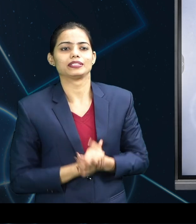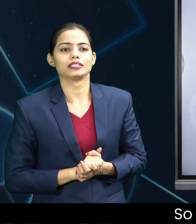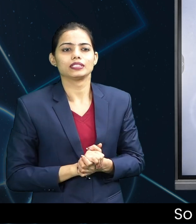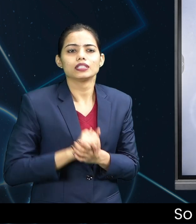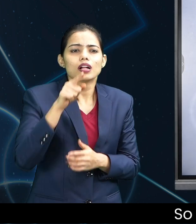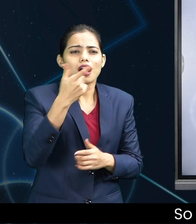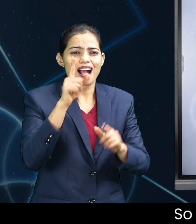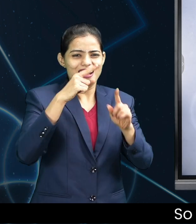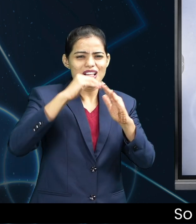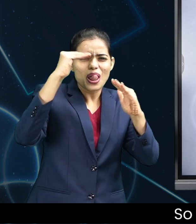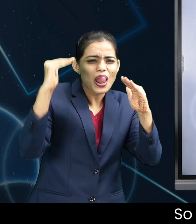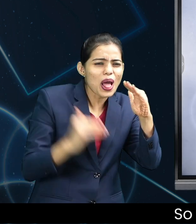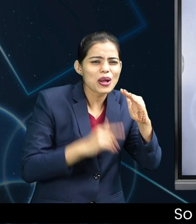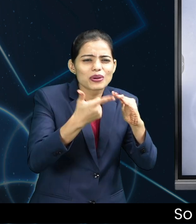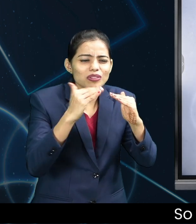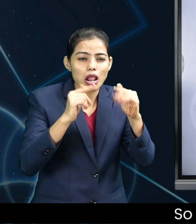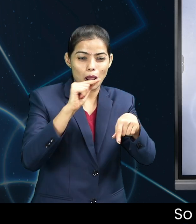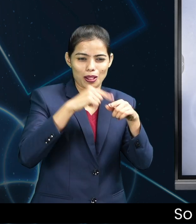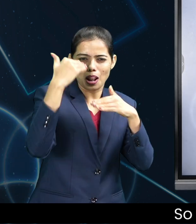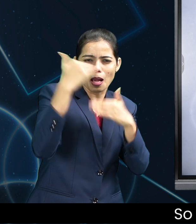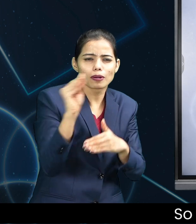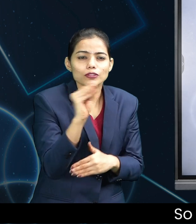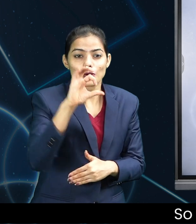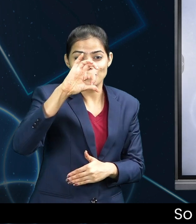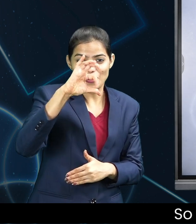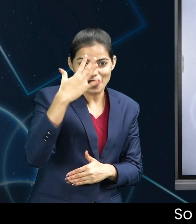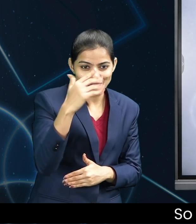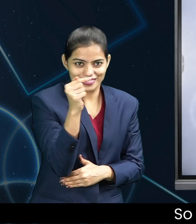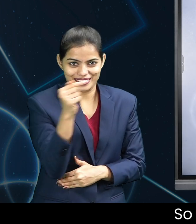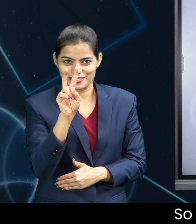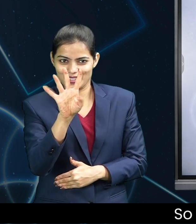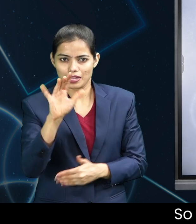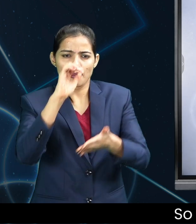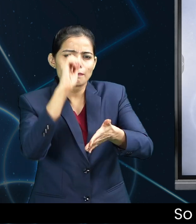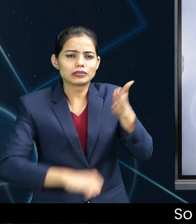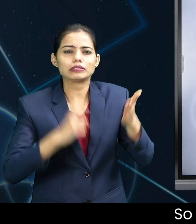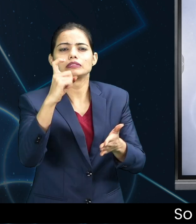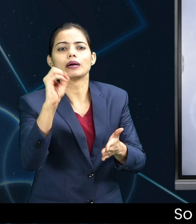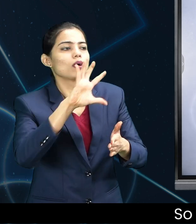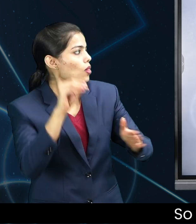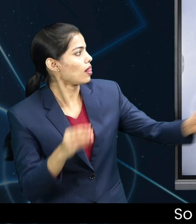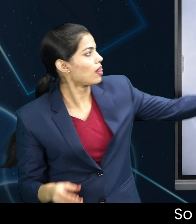So range is equal to 95 minus 25 is equal to 70.